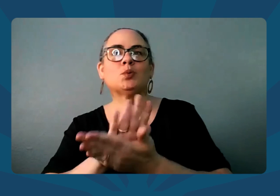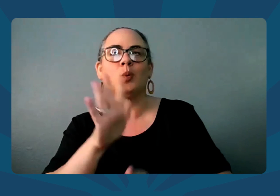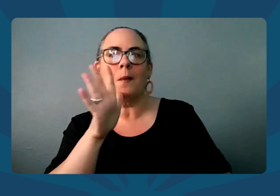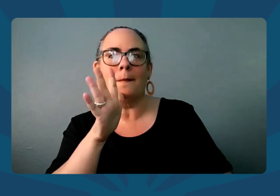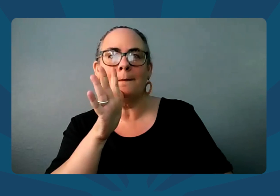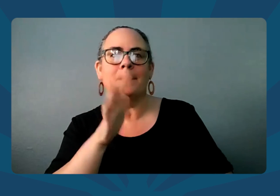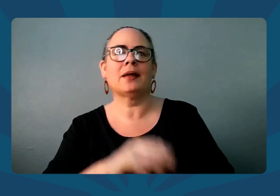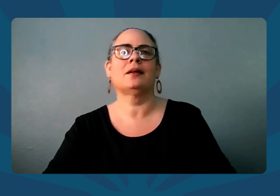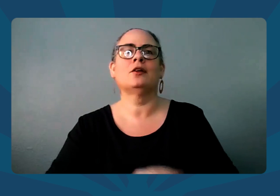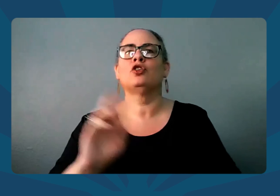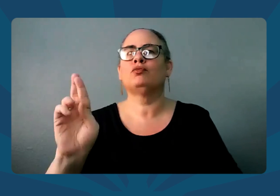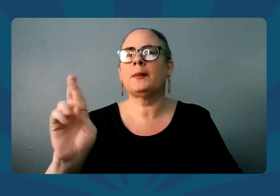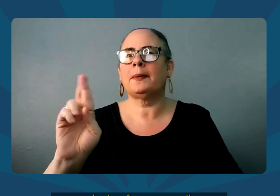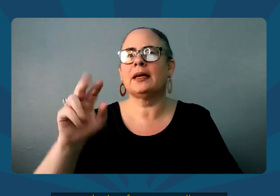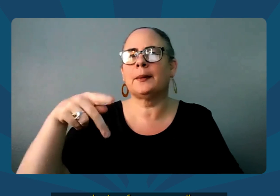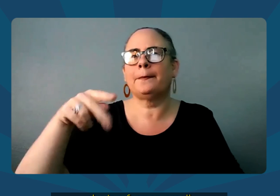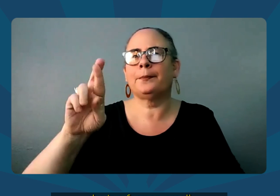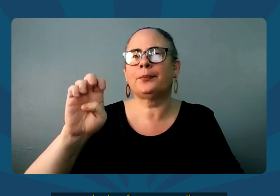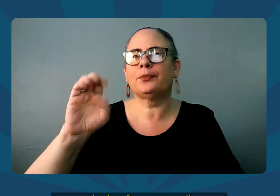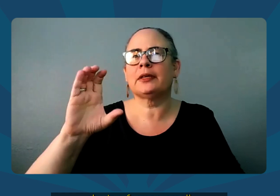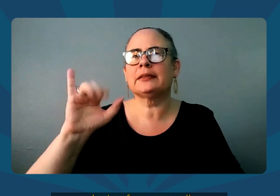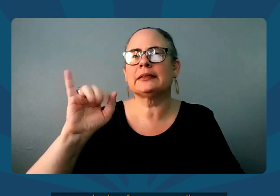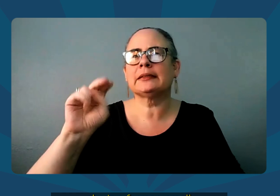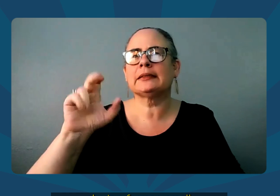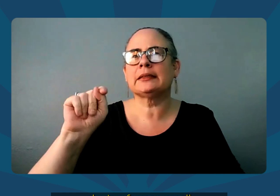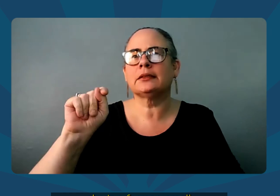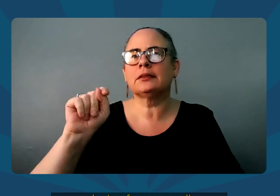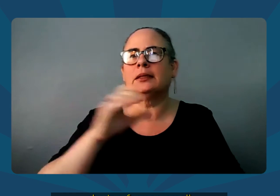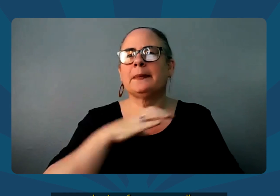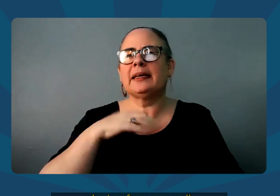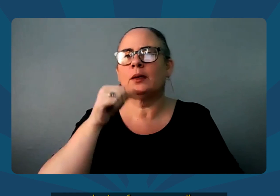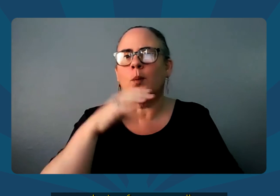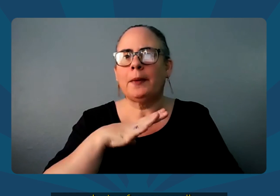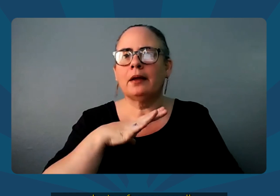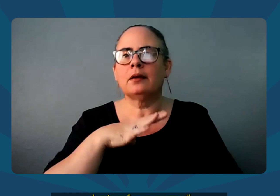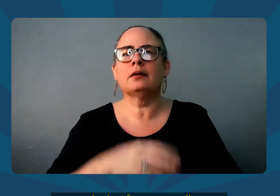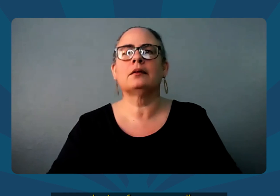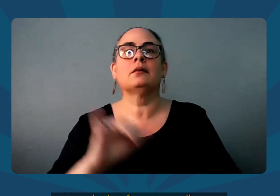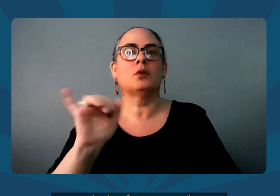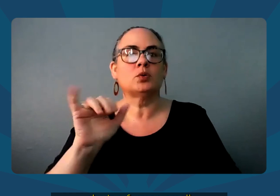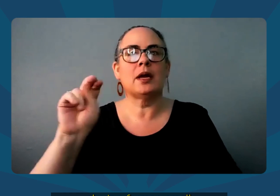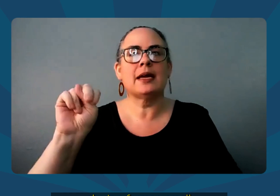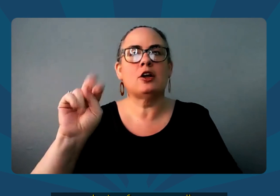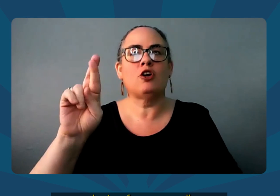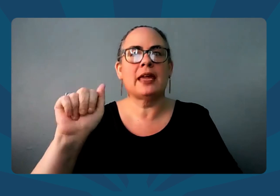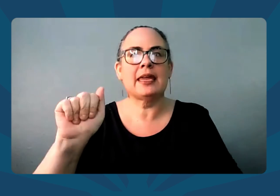In addition to being an attorney, she is a farmer, small business owner, homeschool